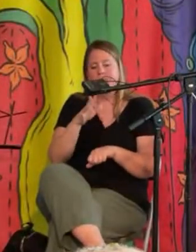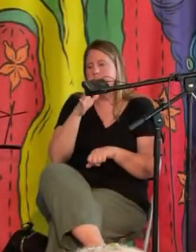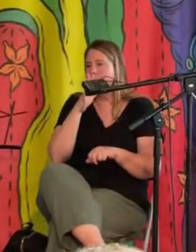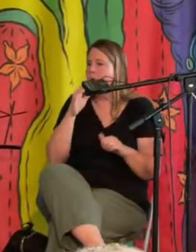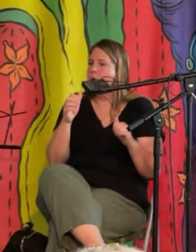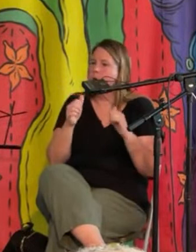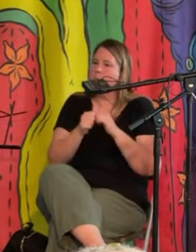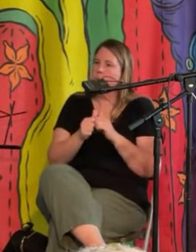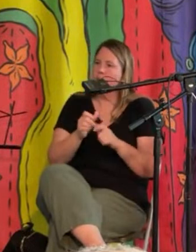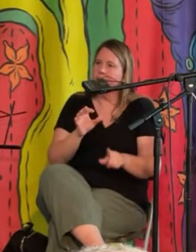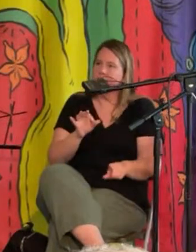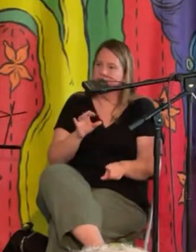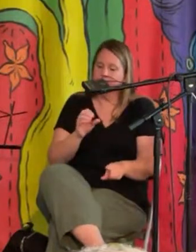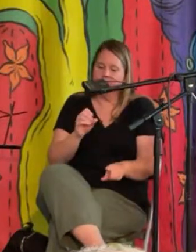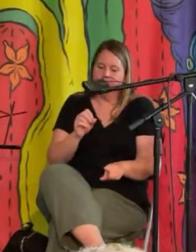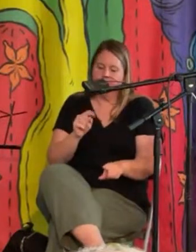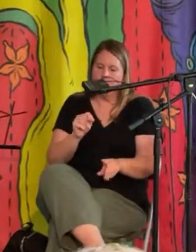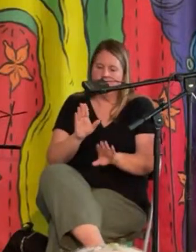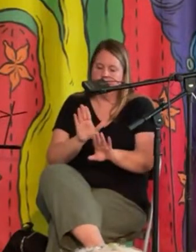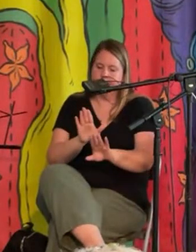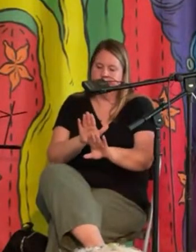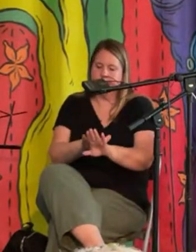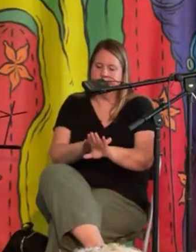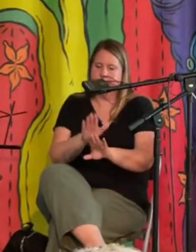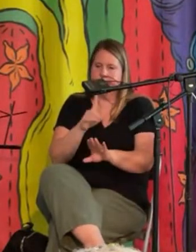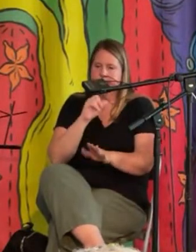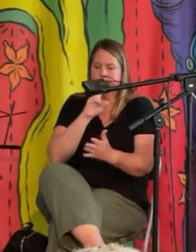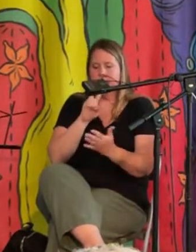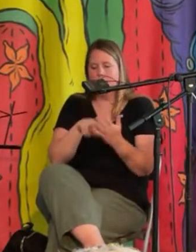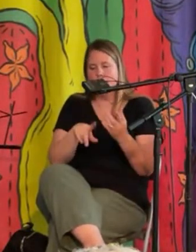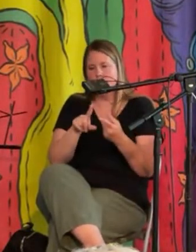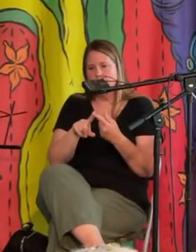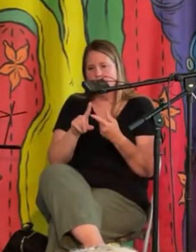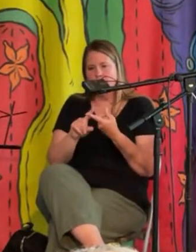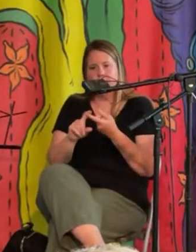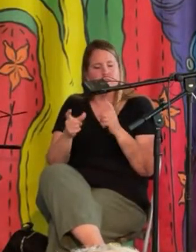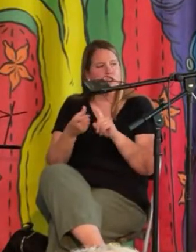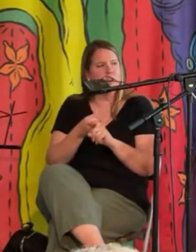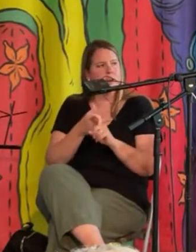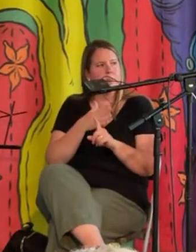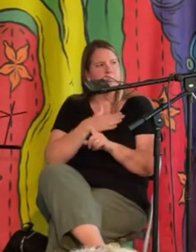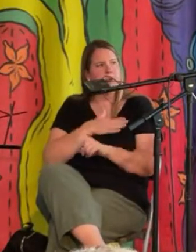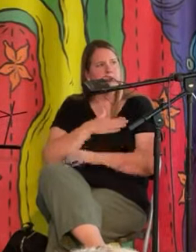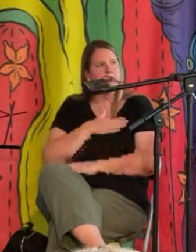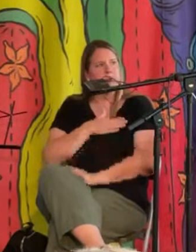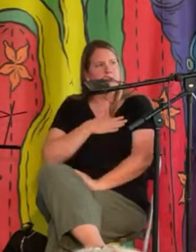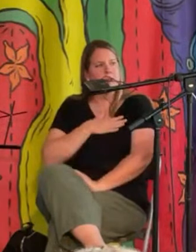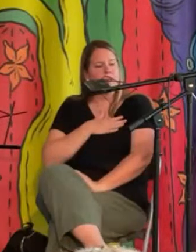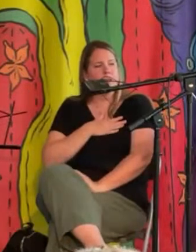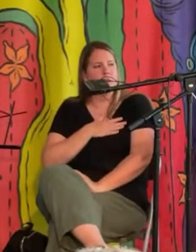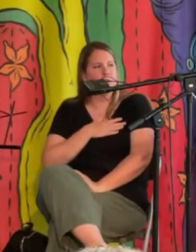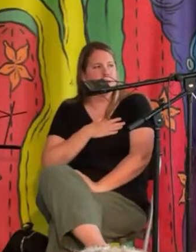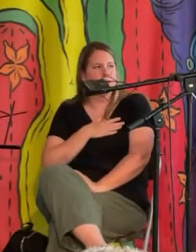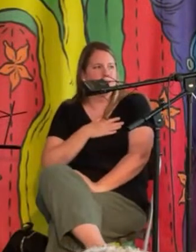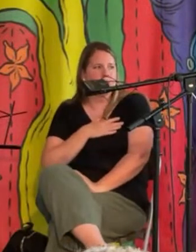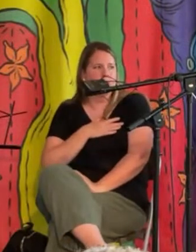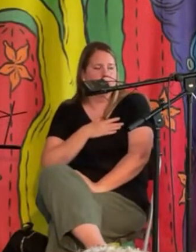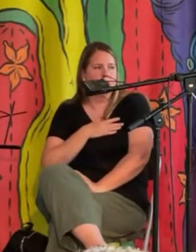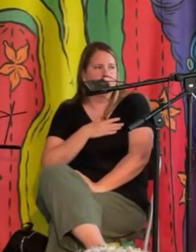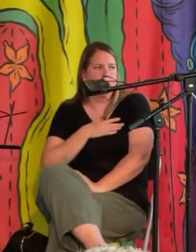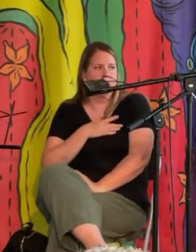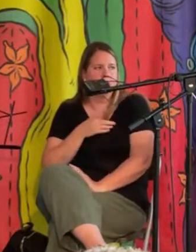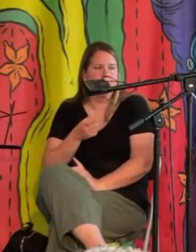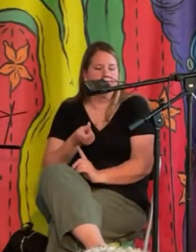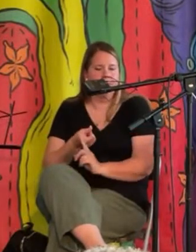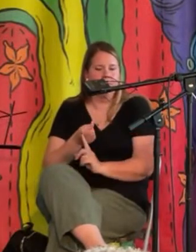it was a very tender moment. And I read it to a friend of mine who, where is she from? She's from